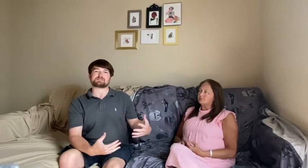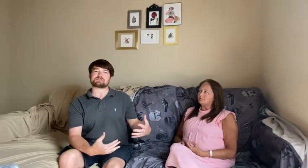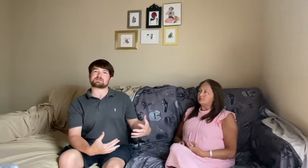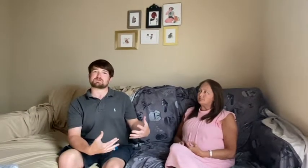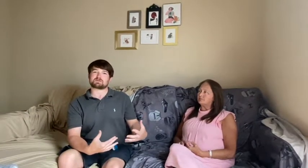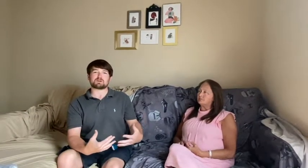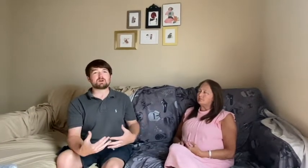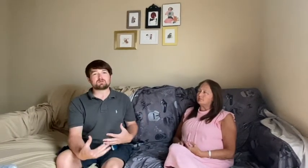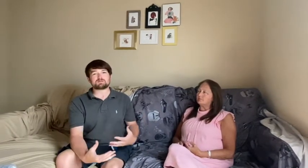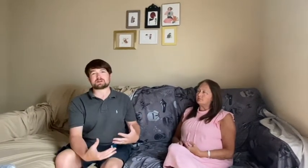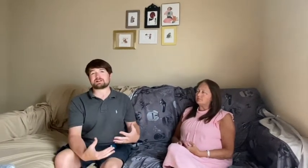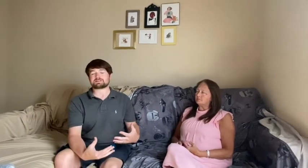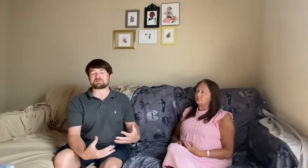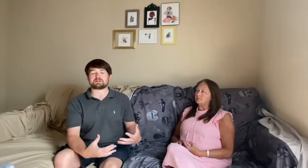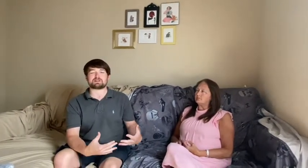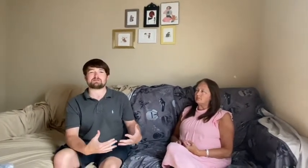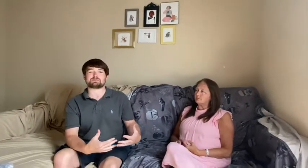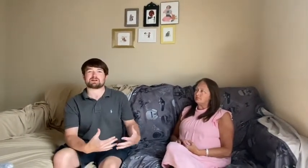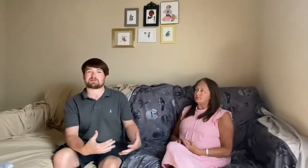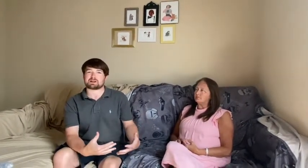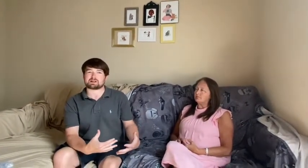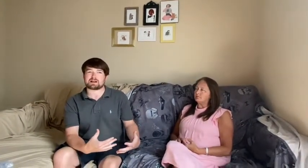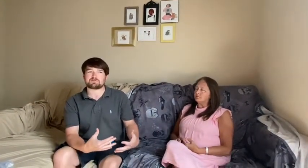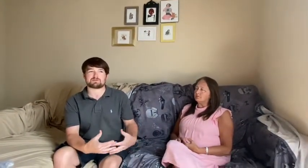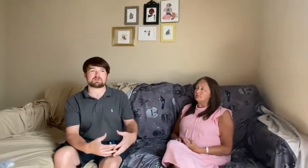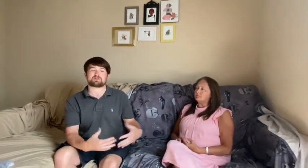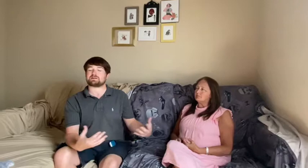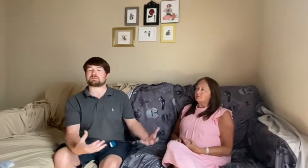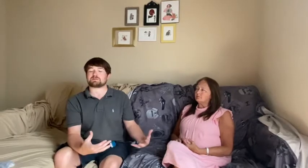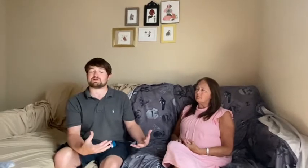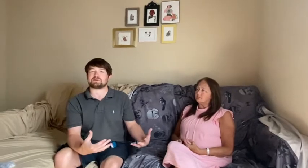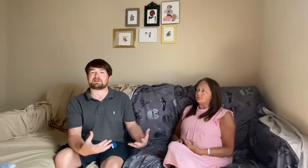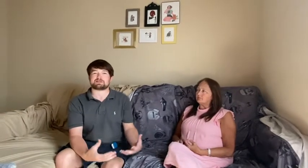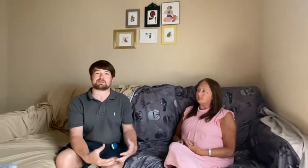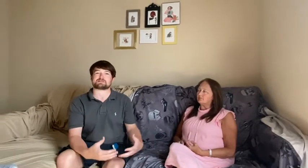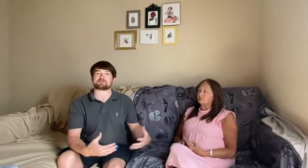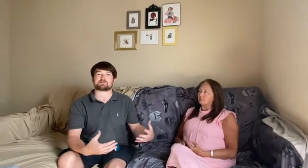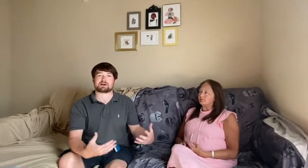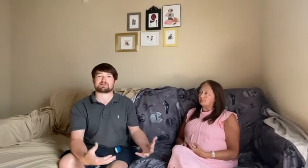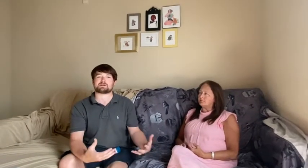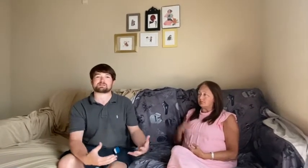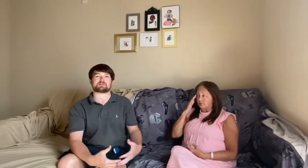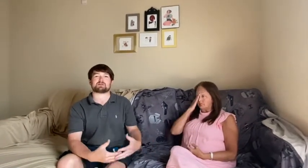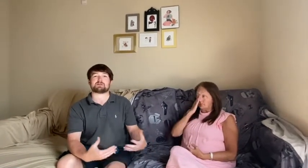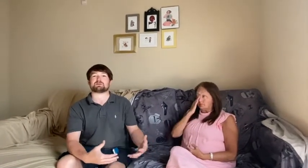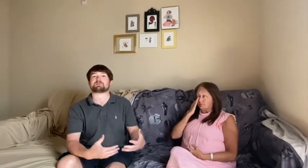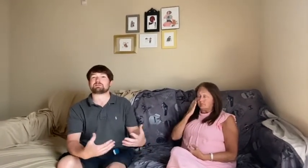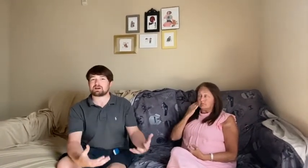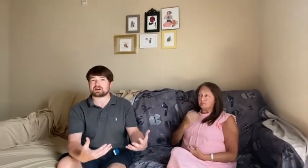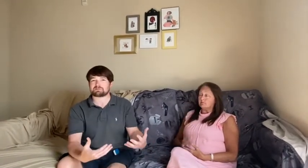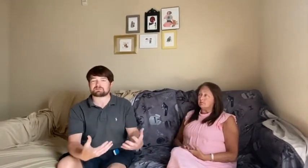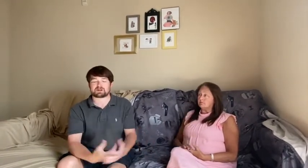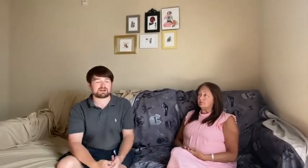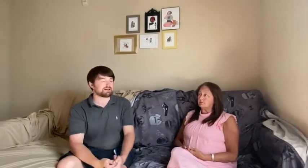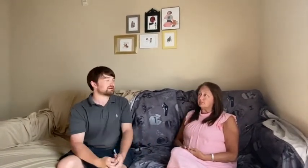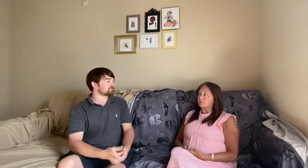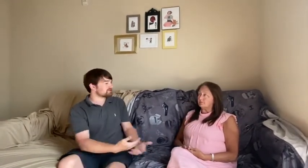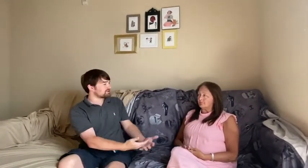just learn a few signs that we could use in everyday life with the deaf community that's around us all the time. Okay, Ms.